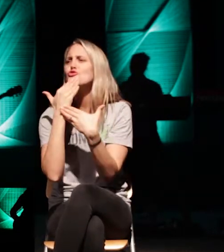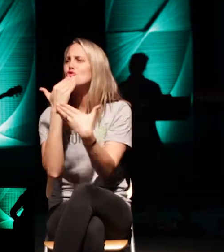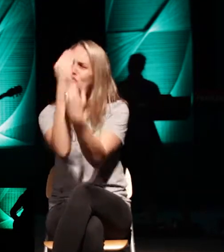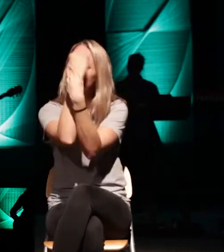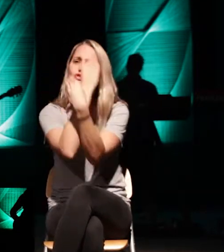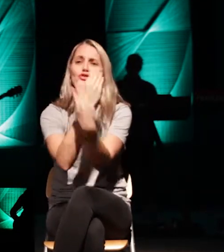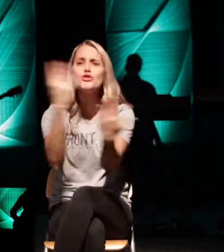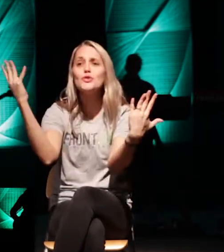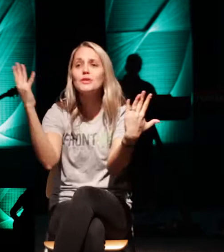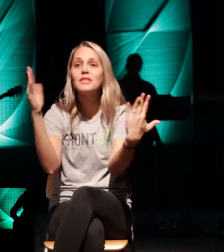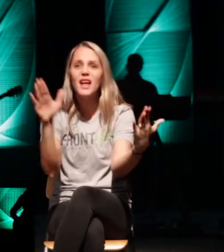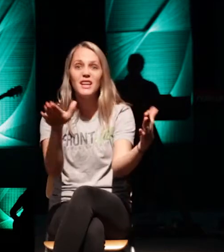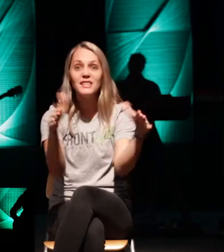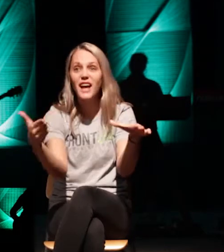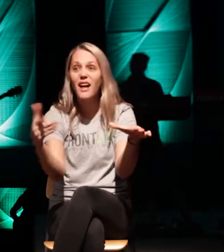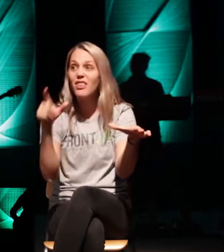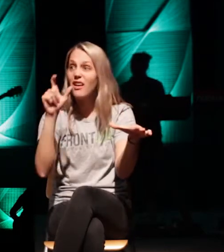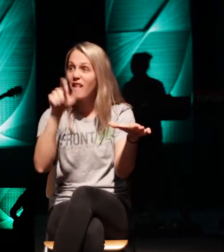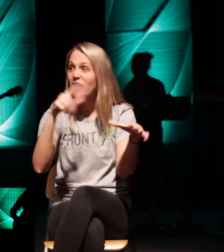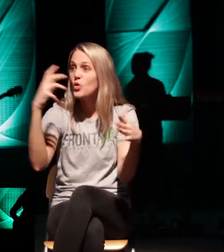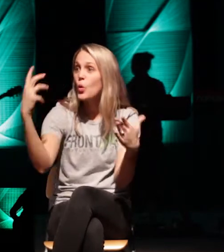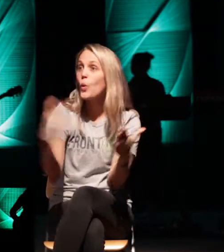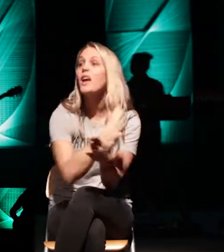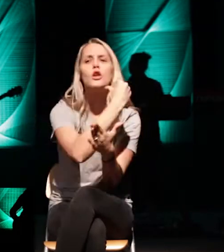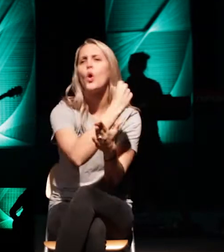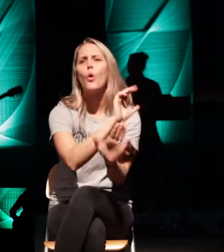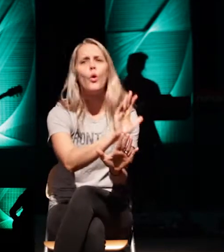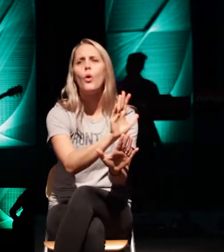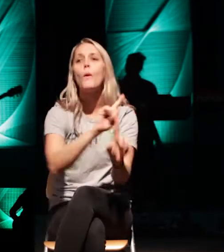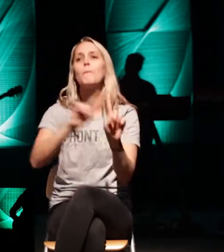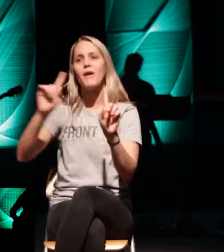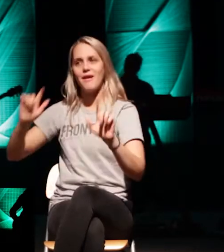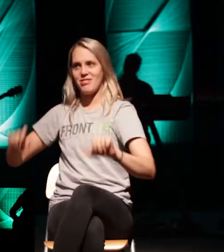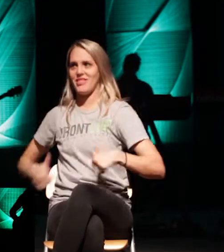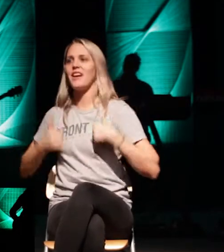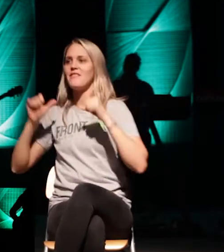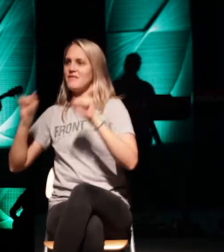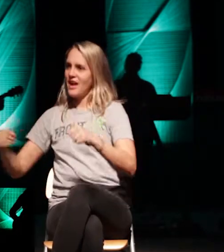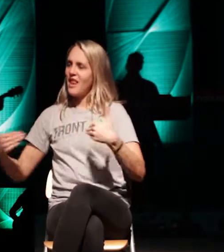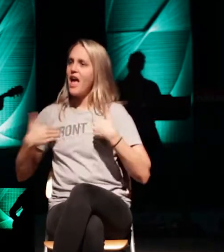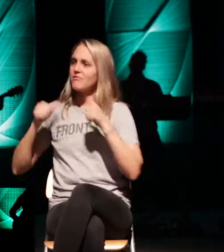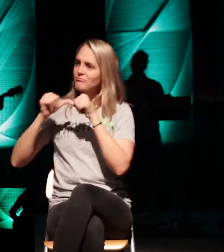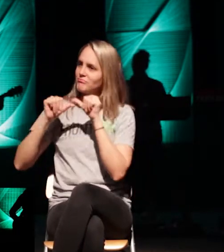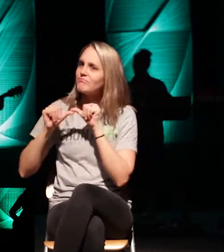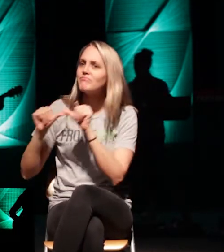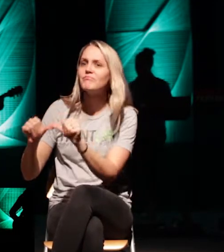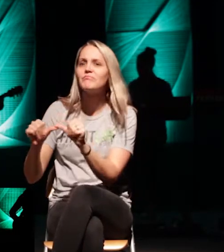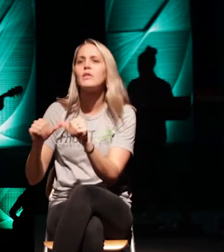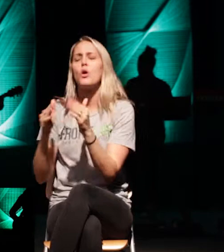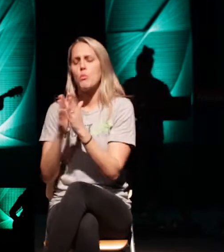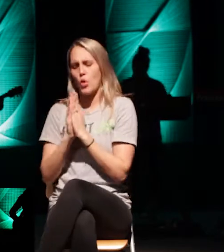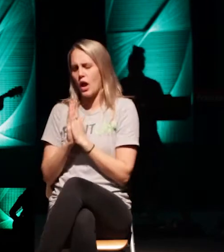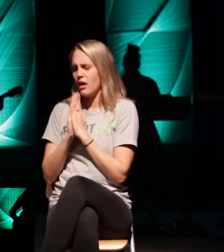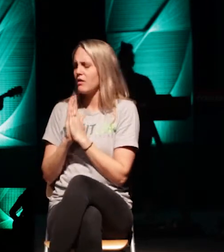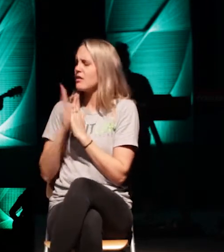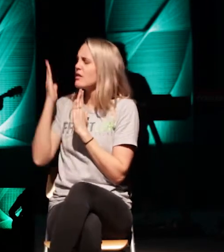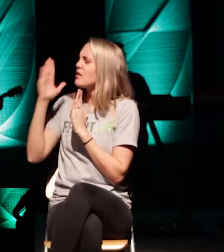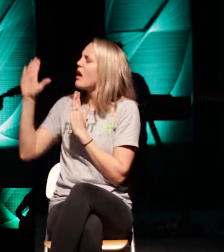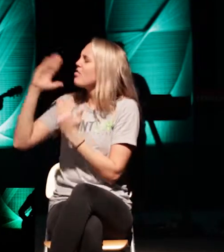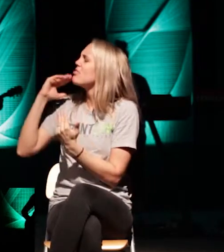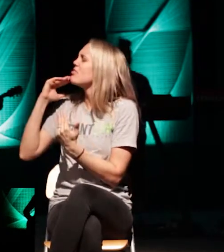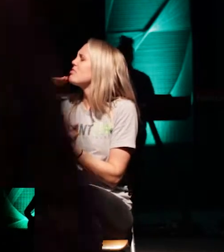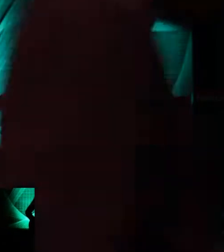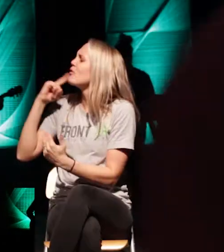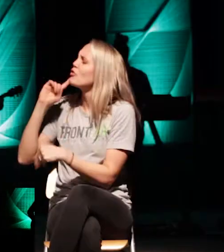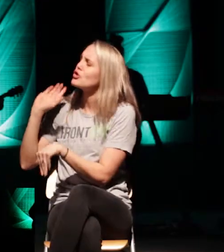death doesn't have to win, but that life can come after? Would you pray with me? God, I just thank you for our church. I